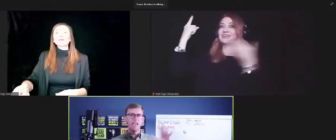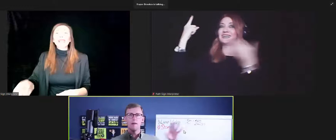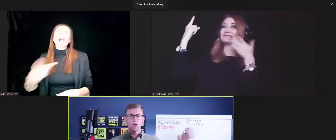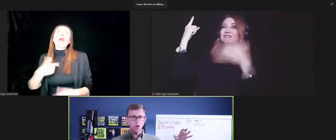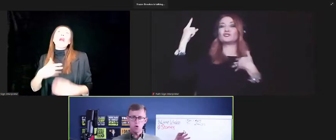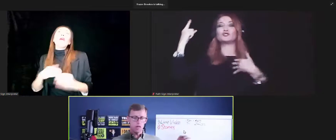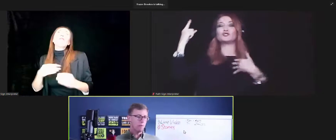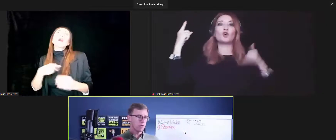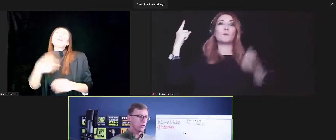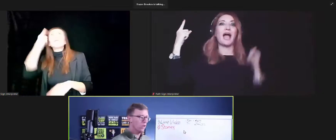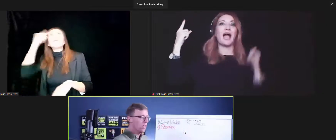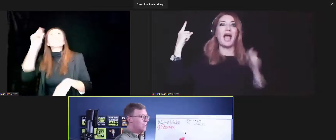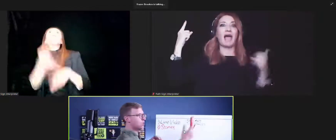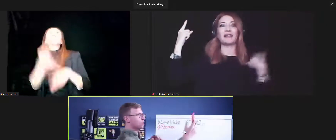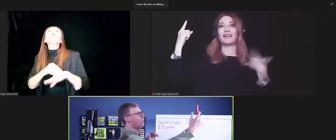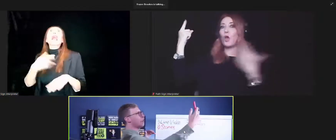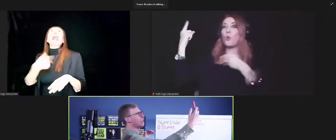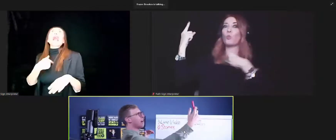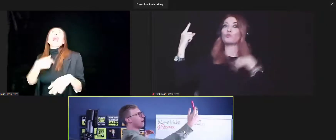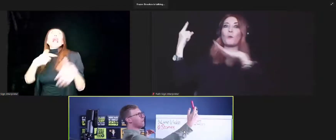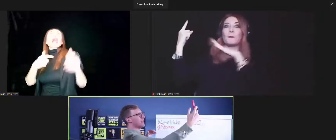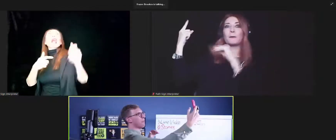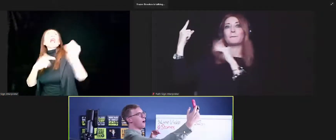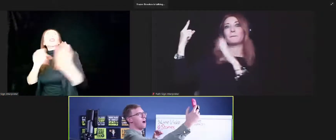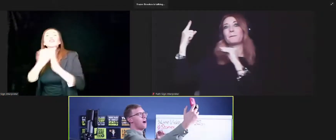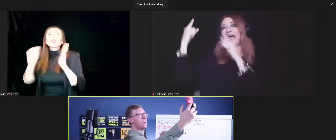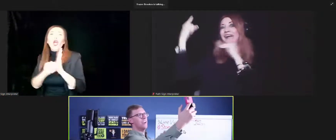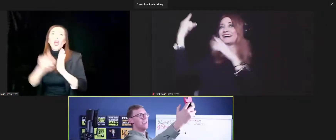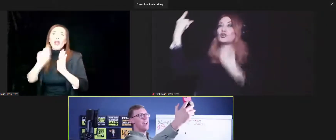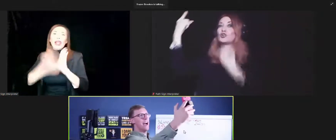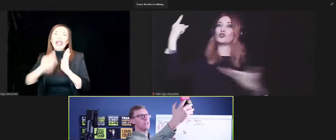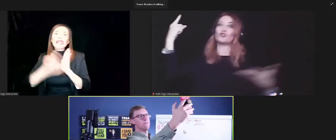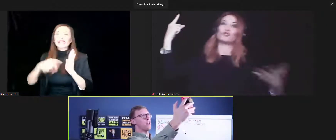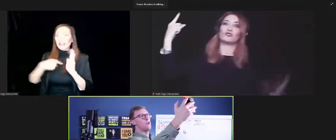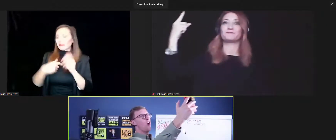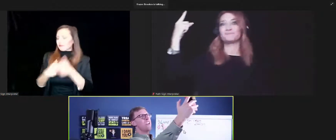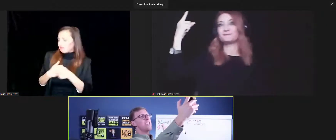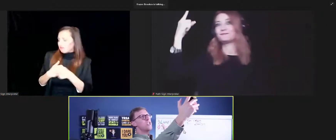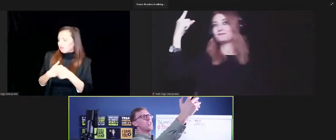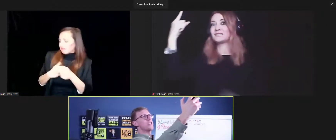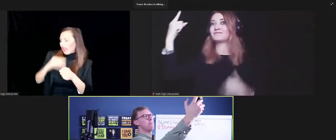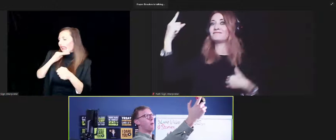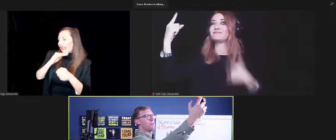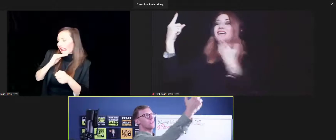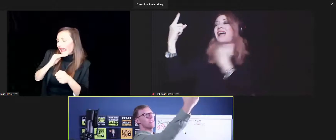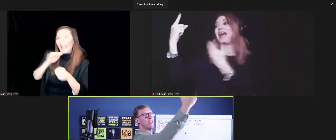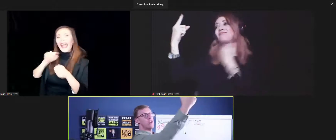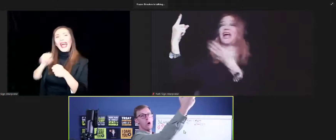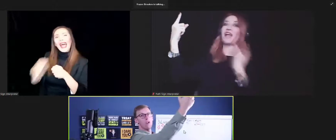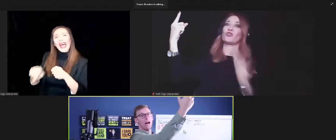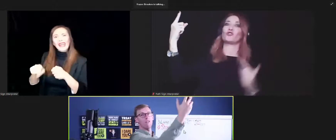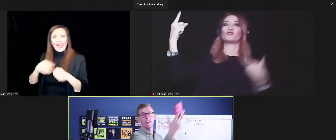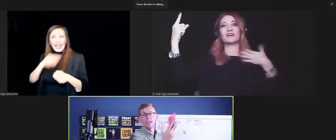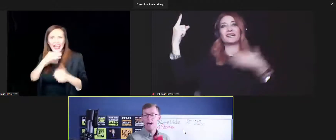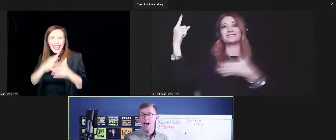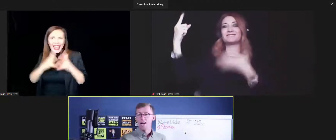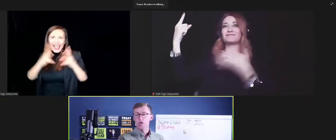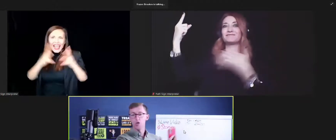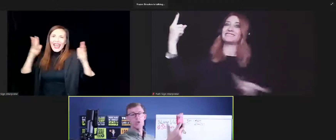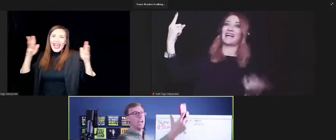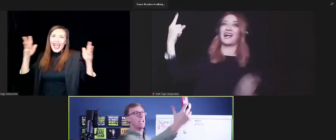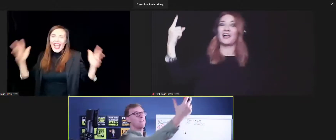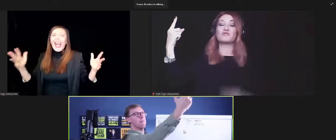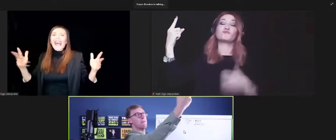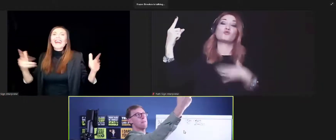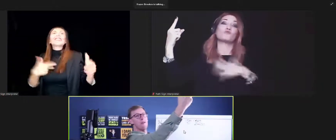loved him. Huge Labradoodle. Just walking Alfie in the park. Yeah, I know you're not really interested, but and I showed Alfie. As soon